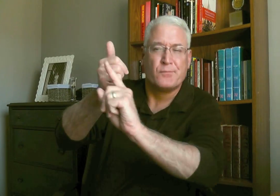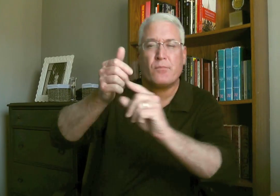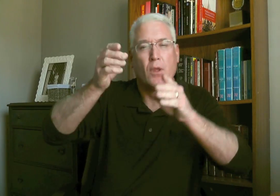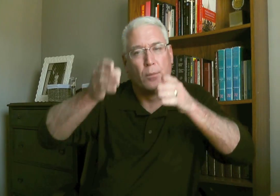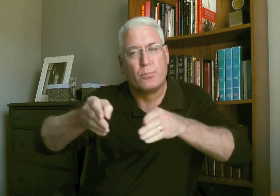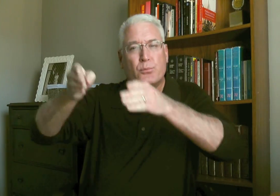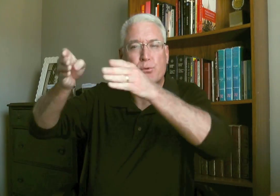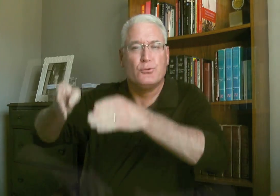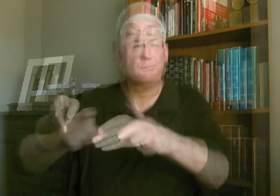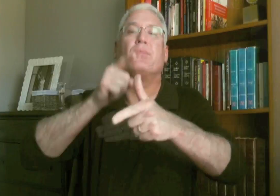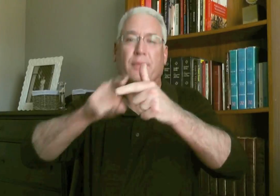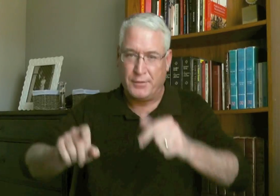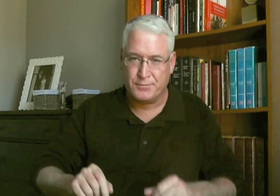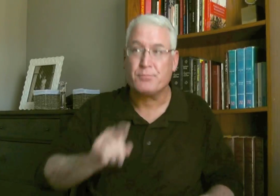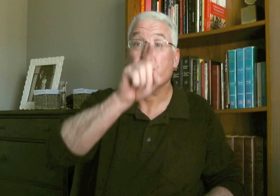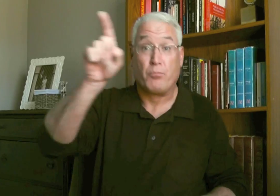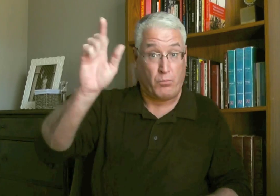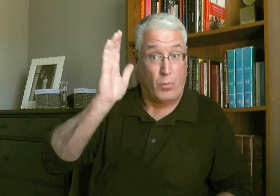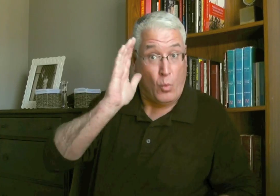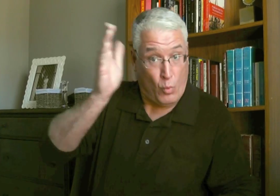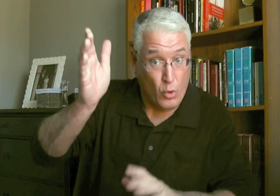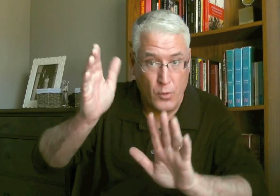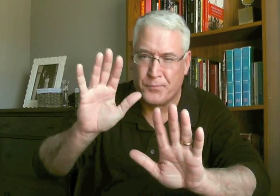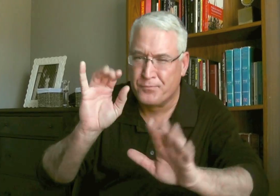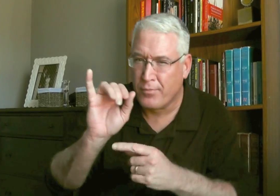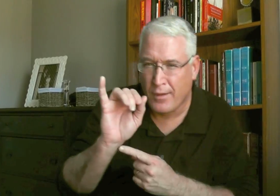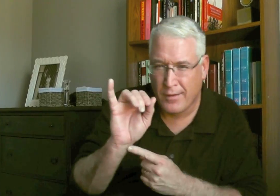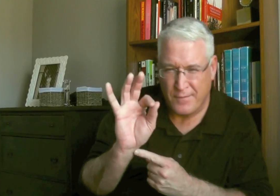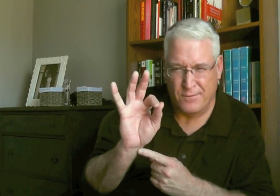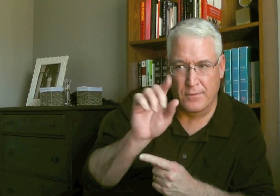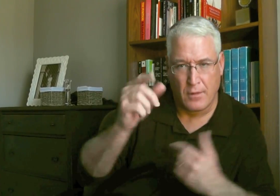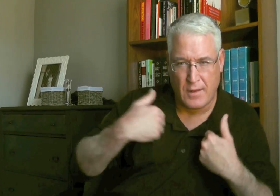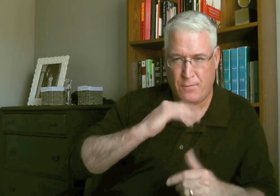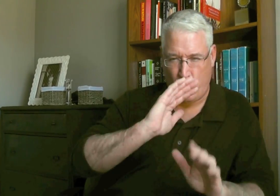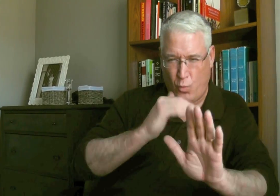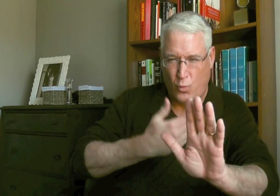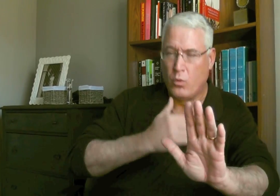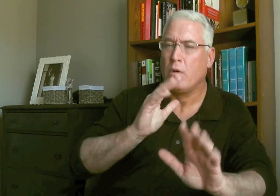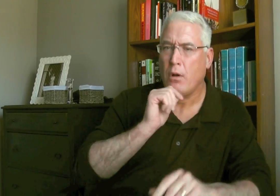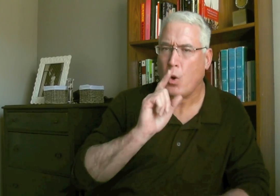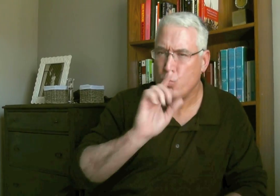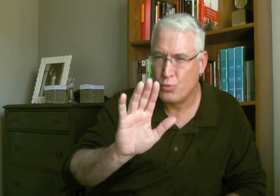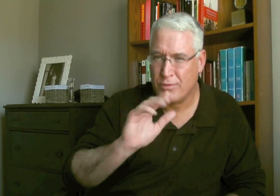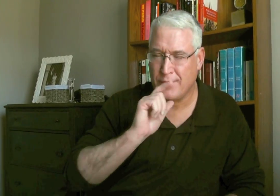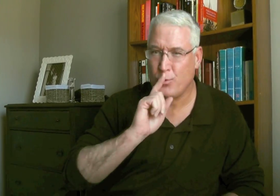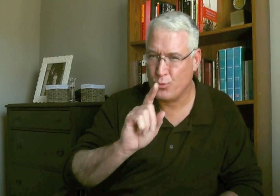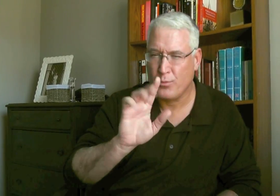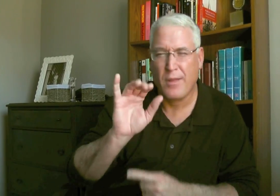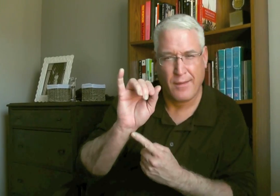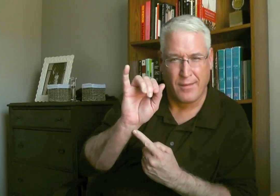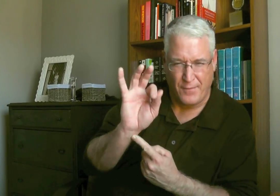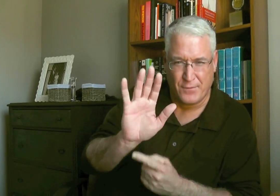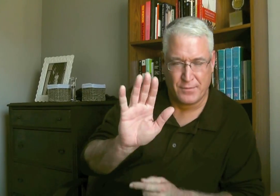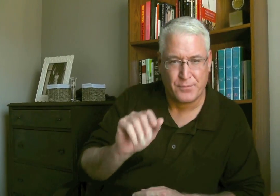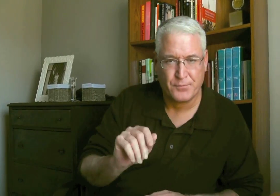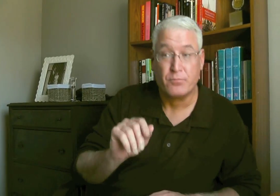a soul, like people do, then if, now it's not true,